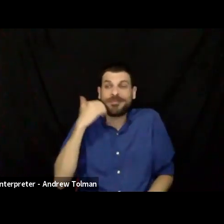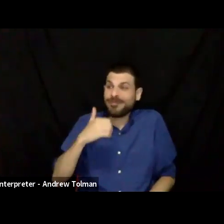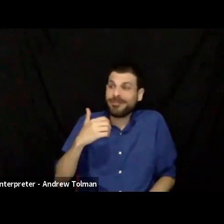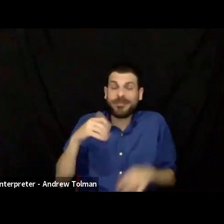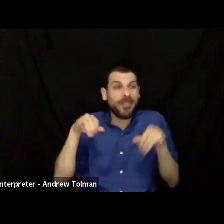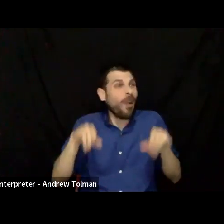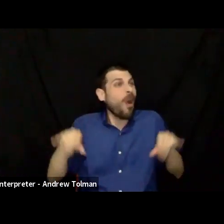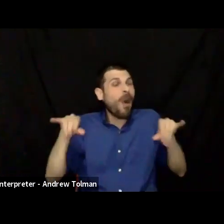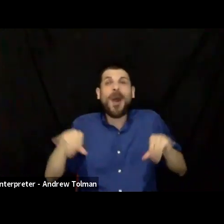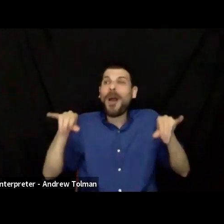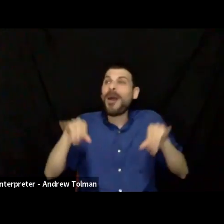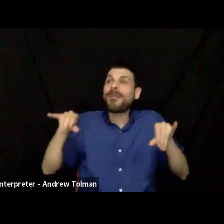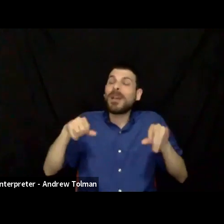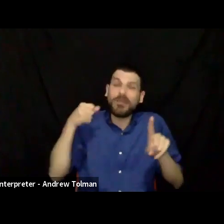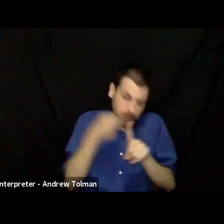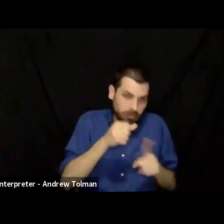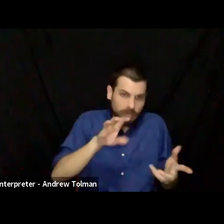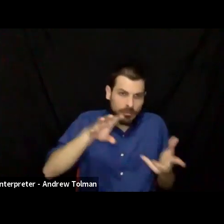of a sudden it's not.